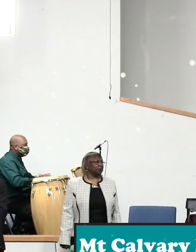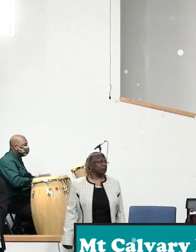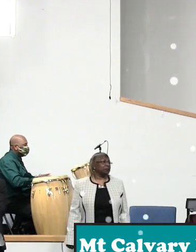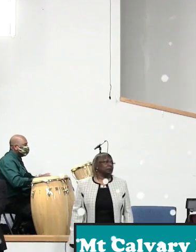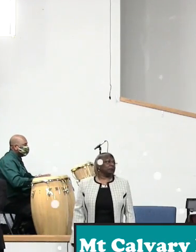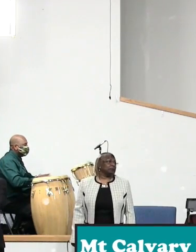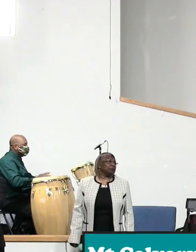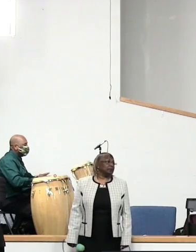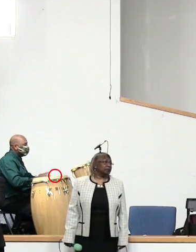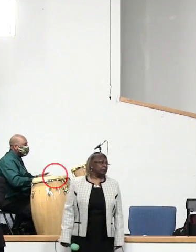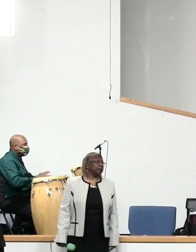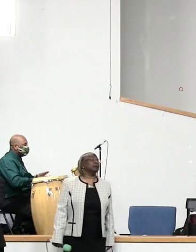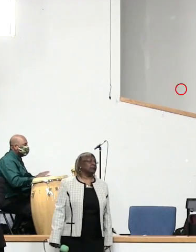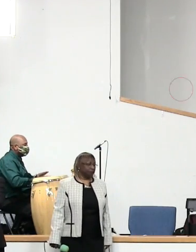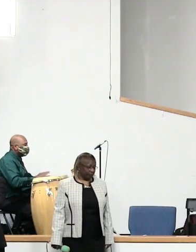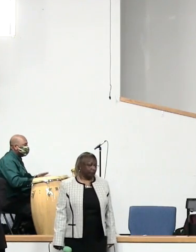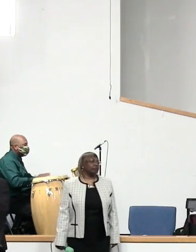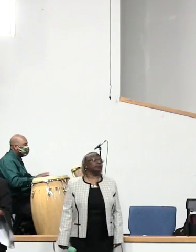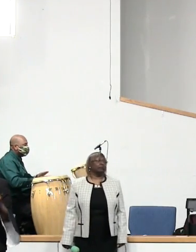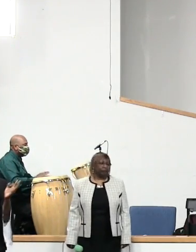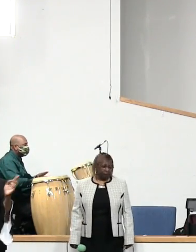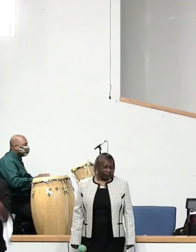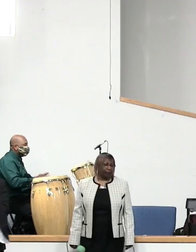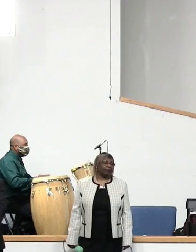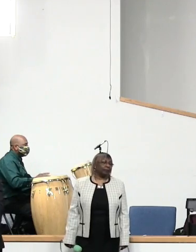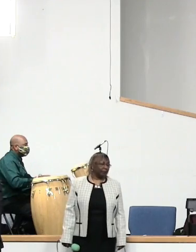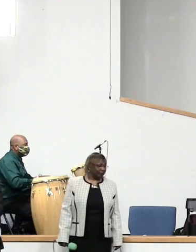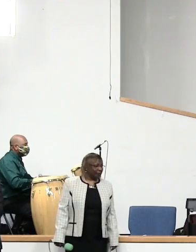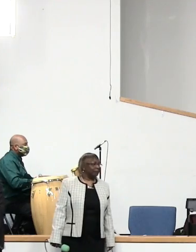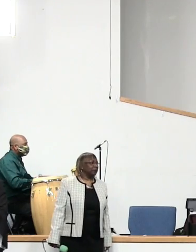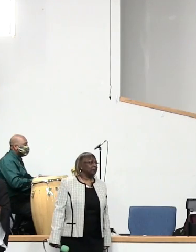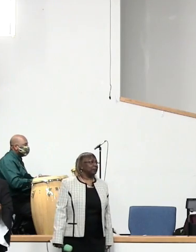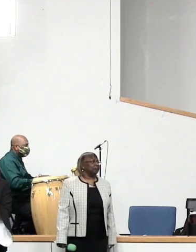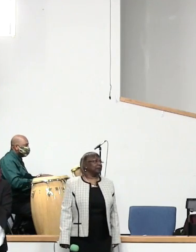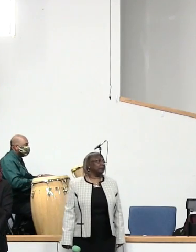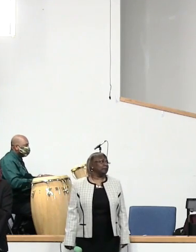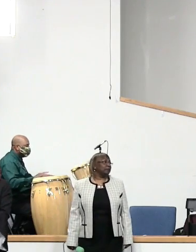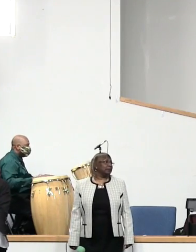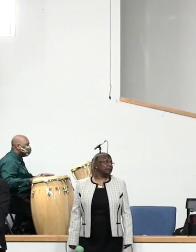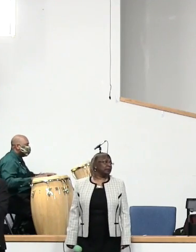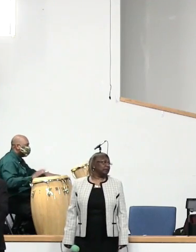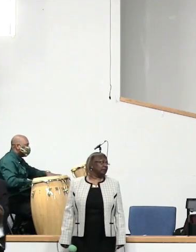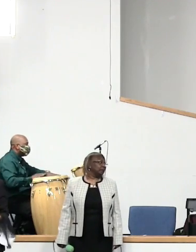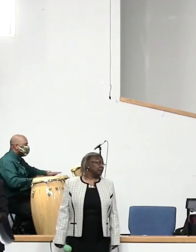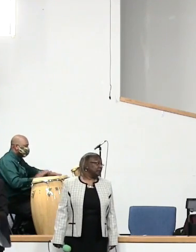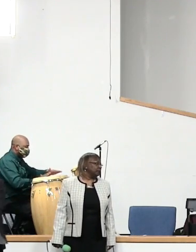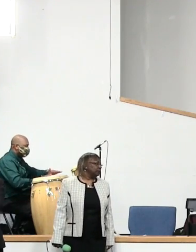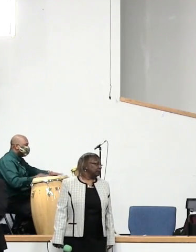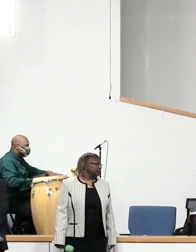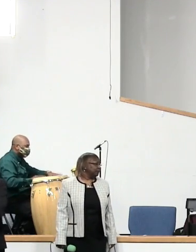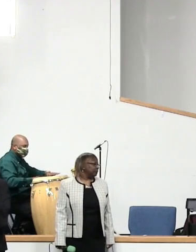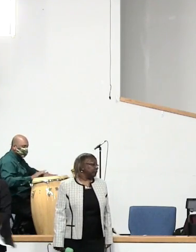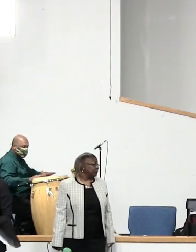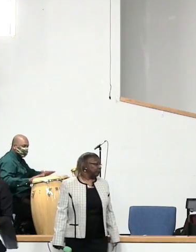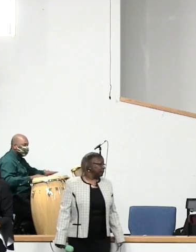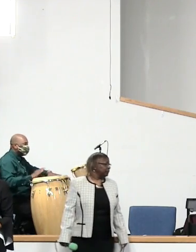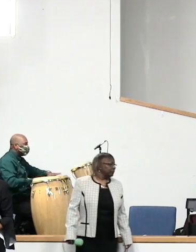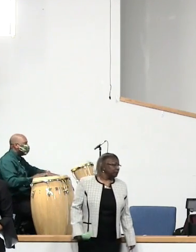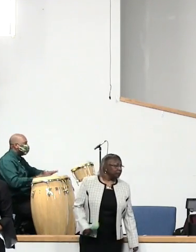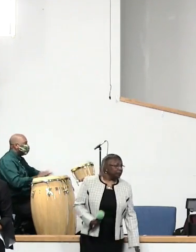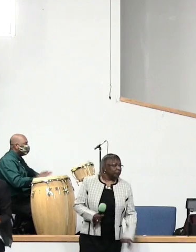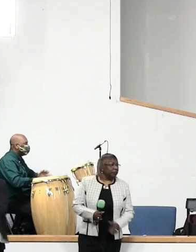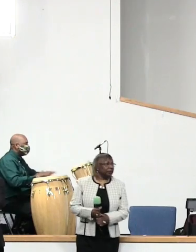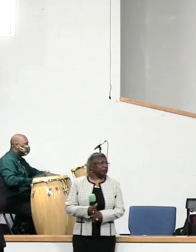We're ready for a new beginning, I know all. But right now, we're going to worship our Lord and Savior. And you know that He's our friend and